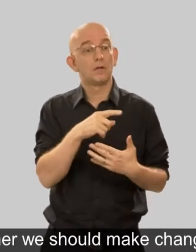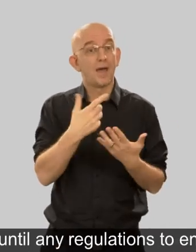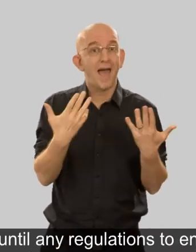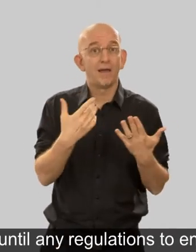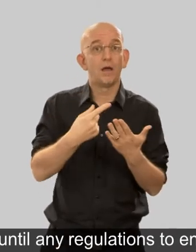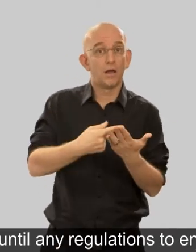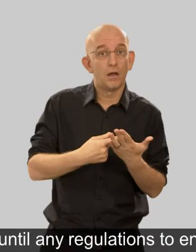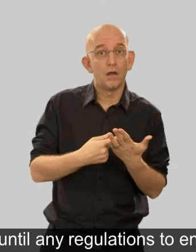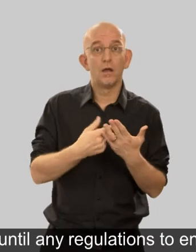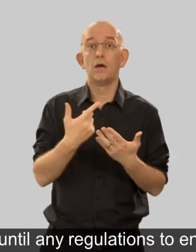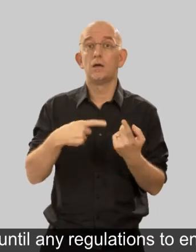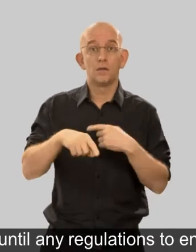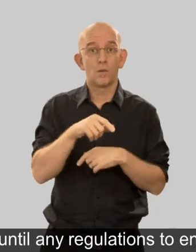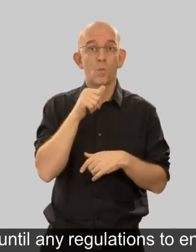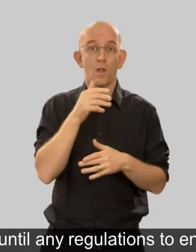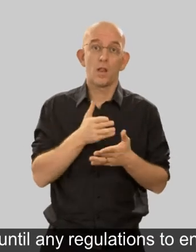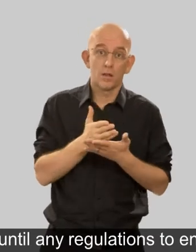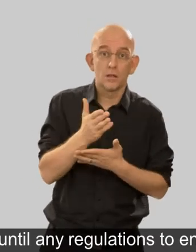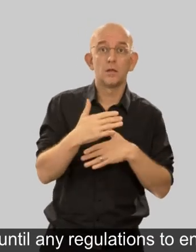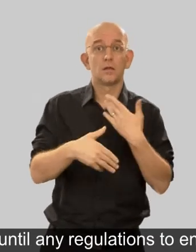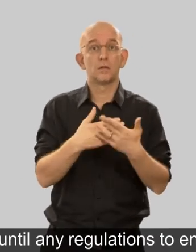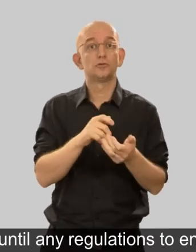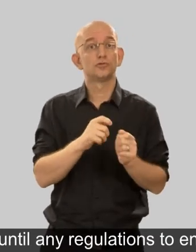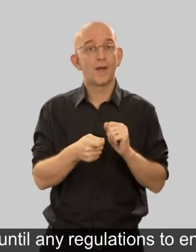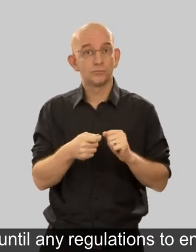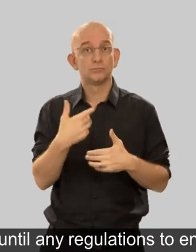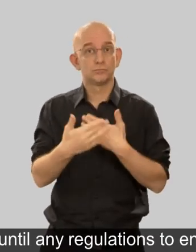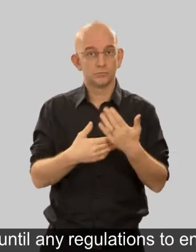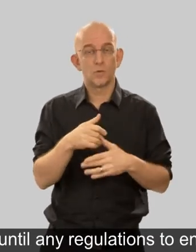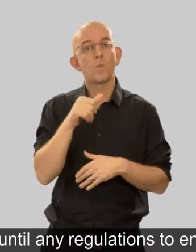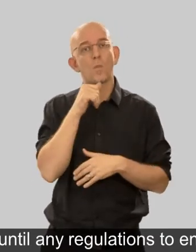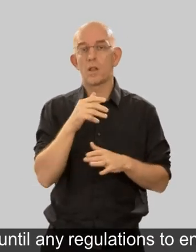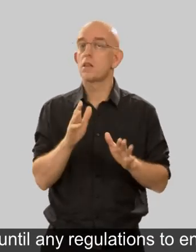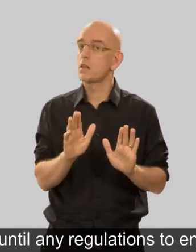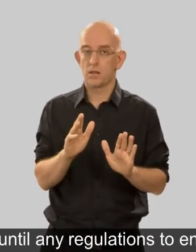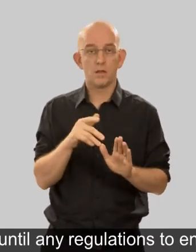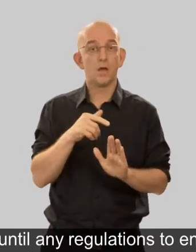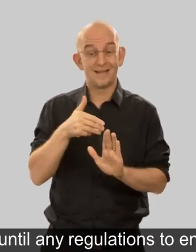and until any regulations to enact these changes come into force,